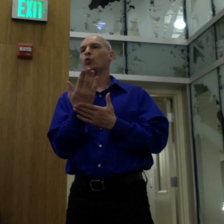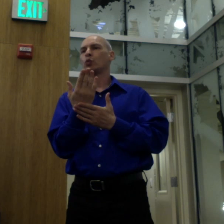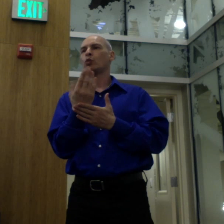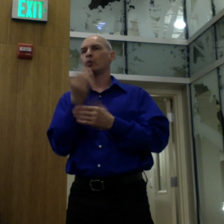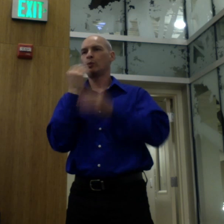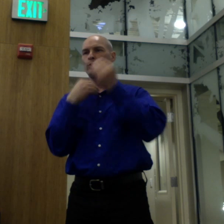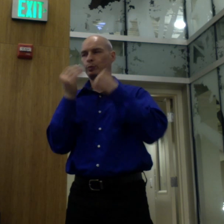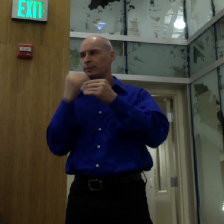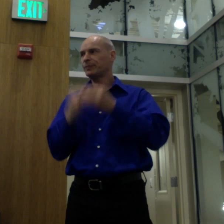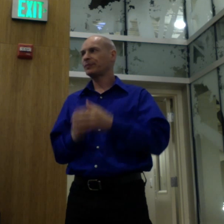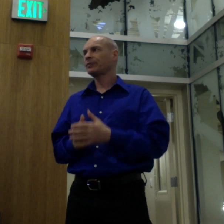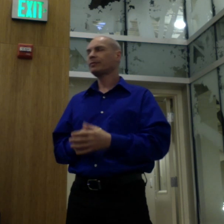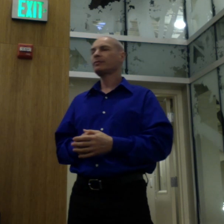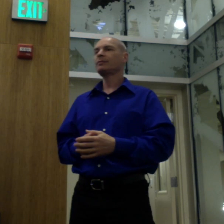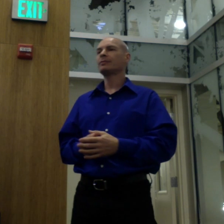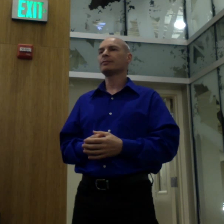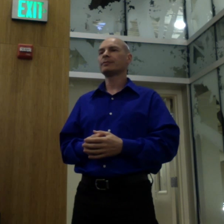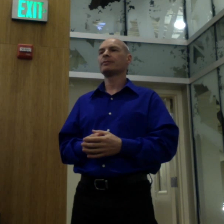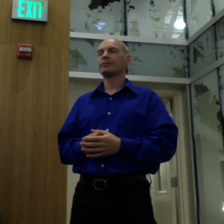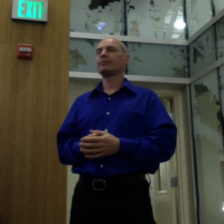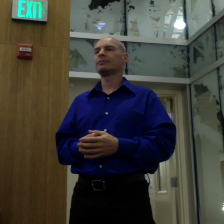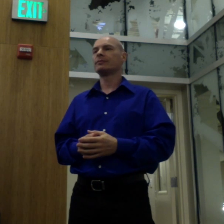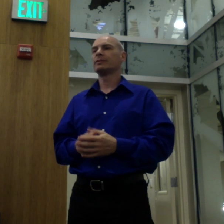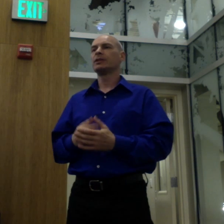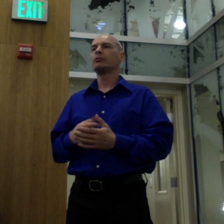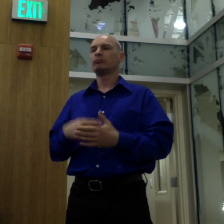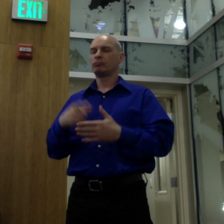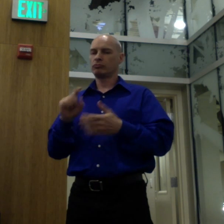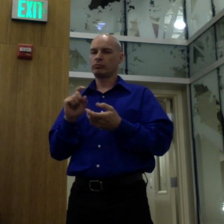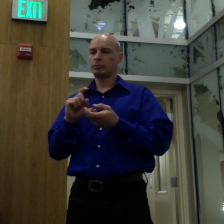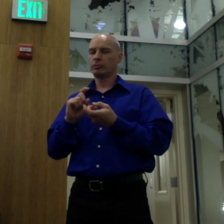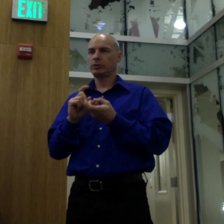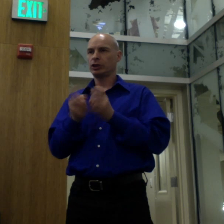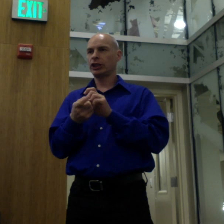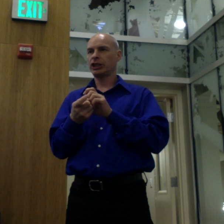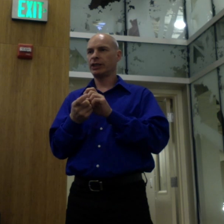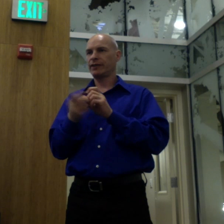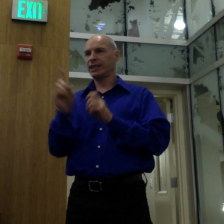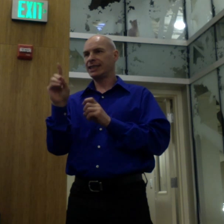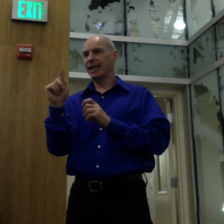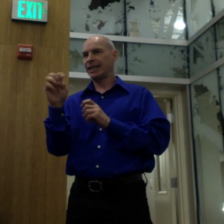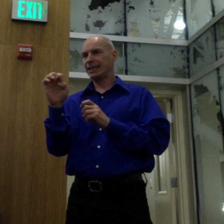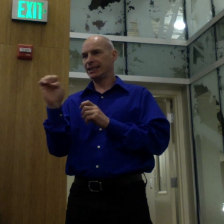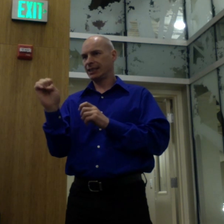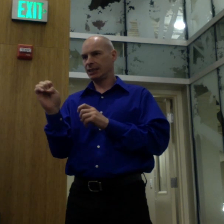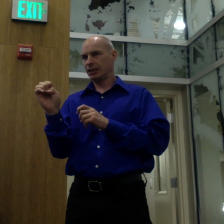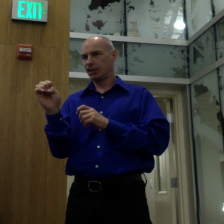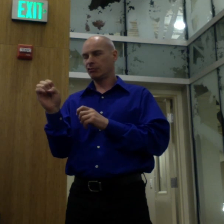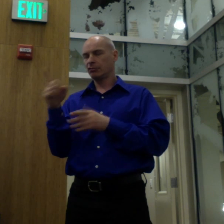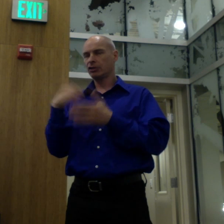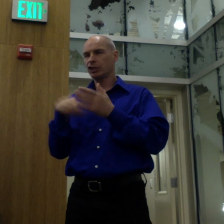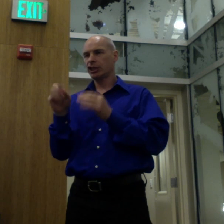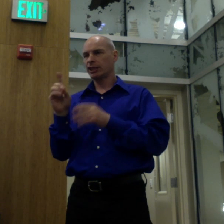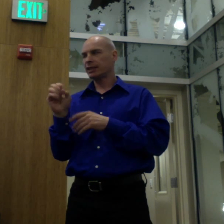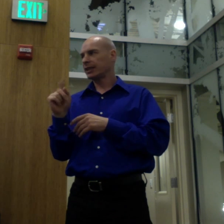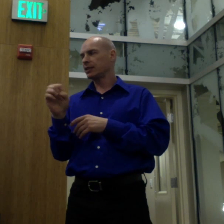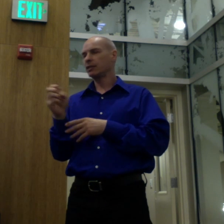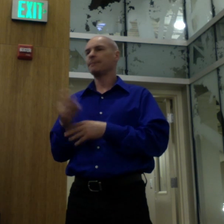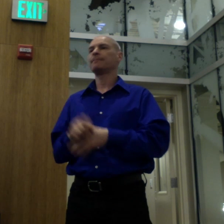newer, further out expiration dates. Go through and check those expiration dates. Okay?